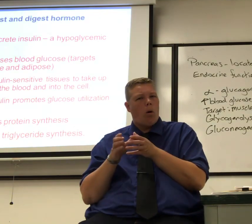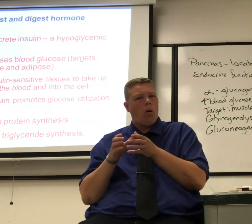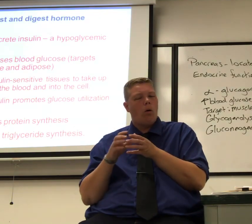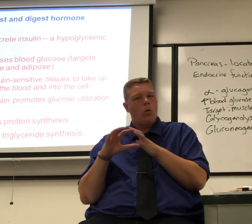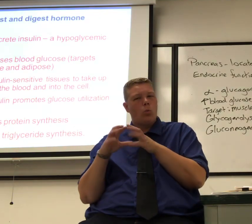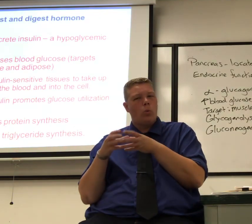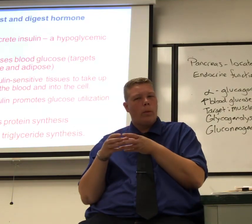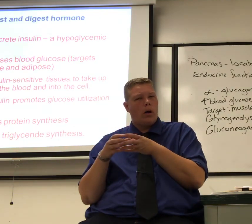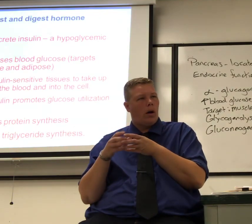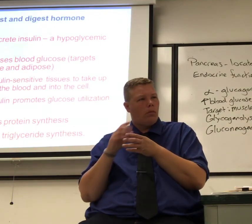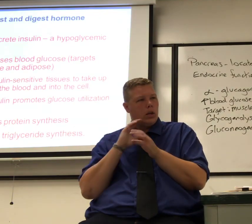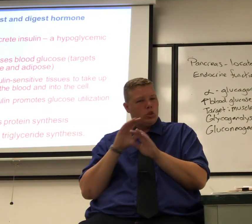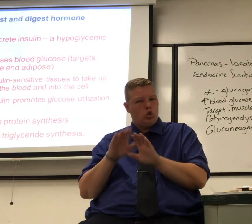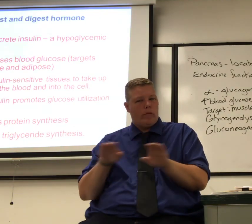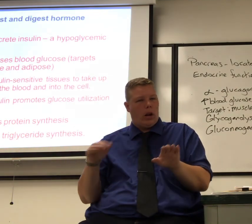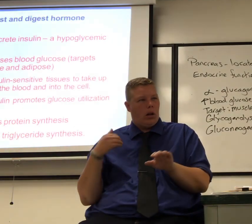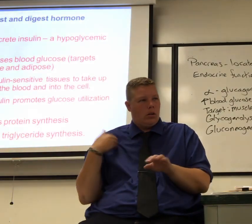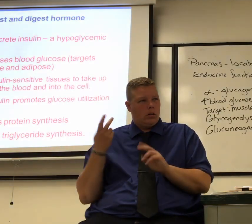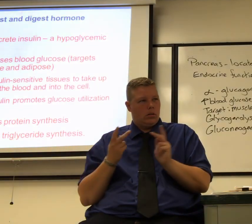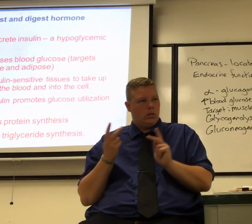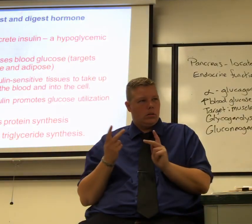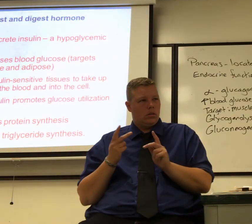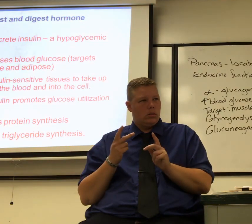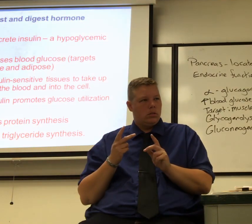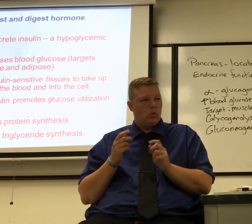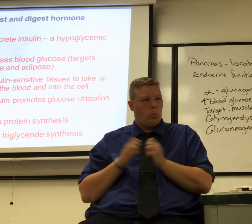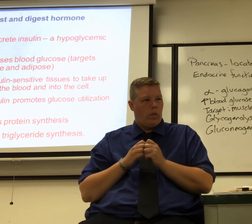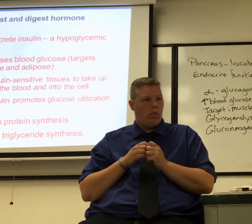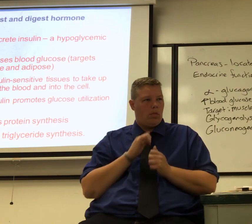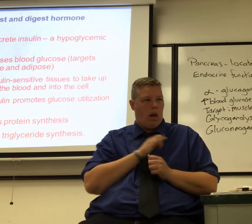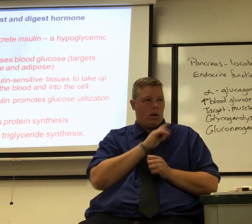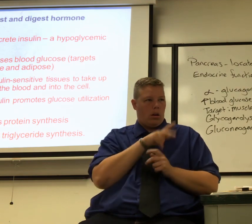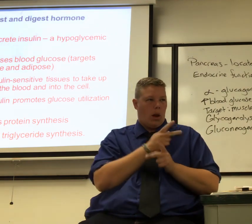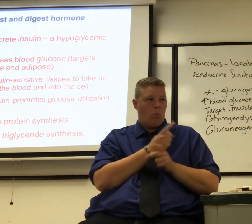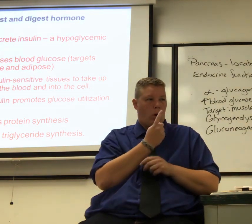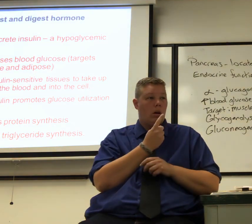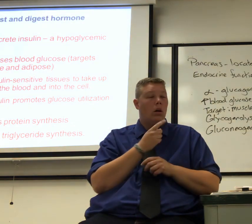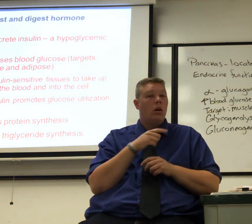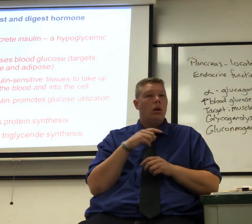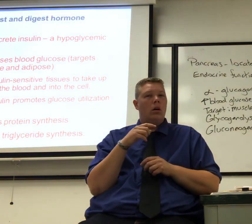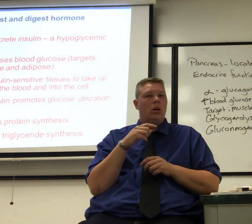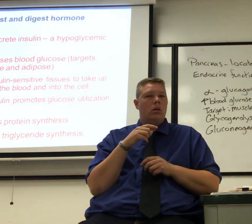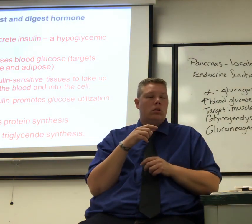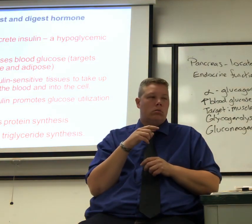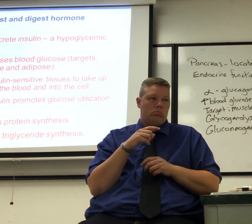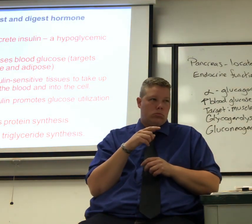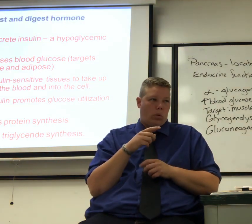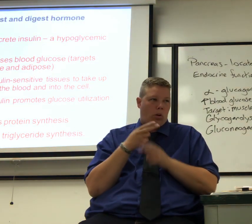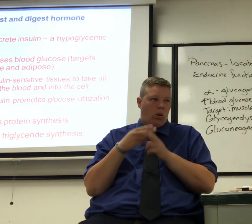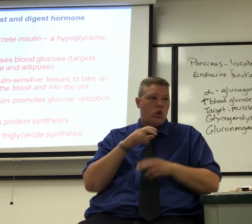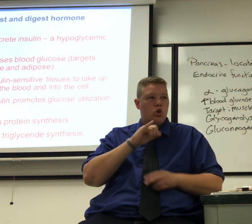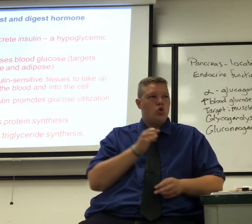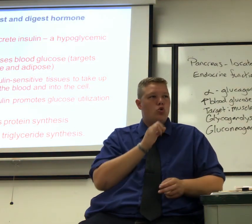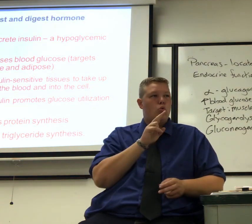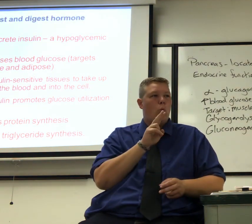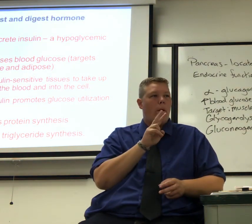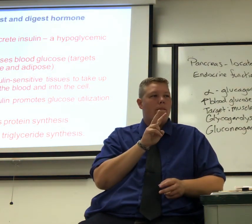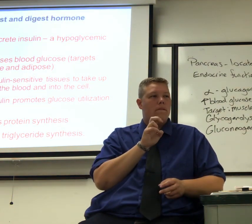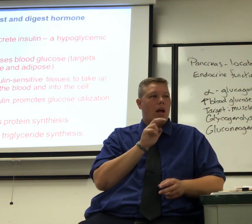type 1. They first noticed a small group of juveniles with that. So, it used to be